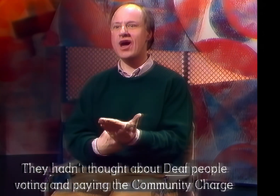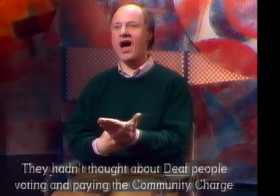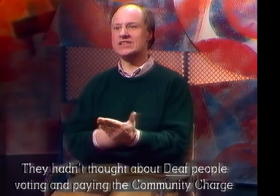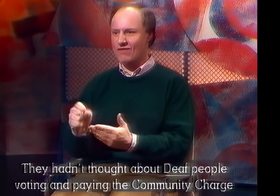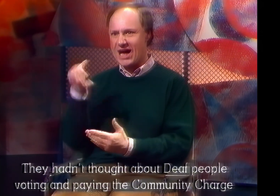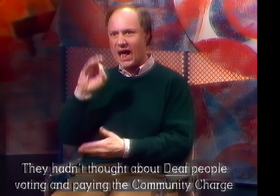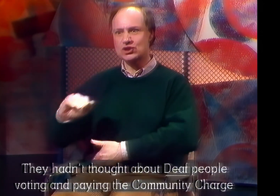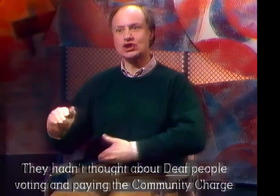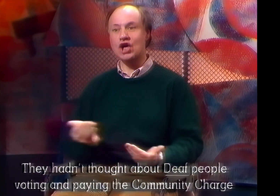council services.